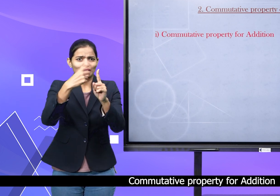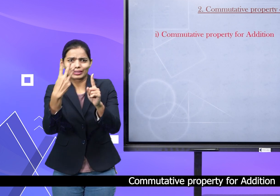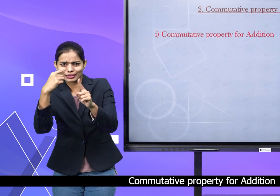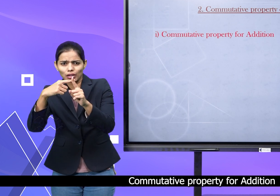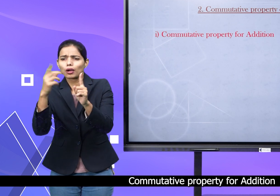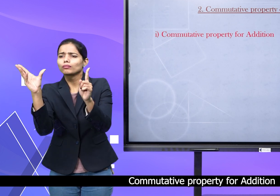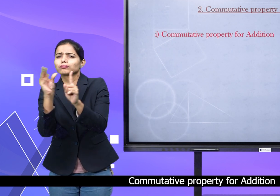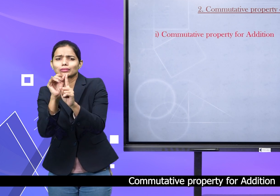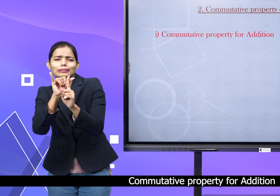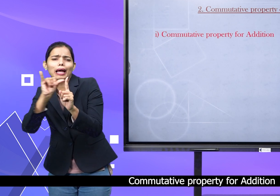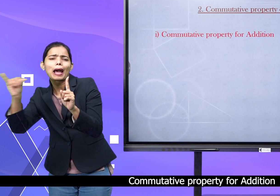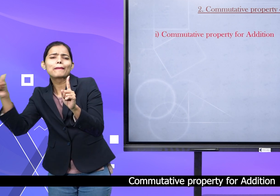Commutative property for addition.